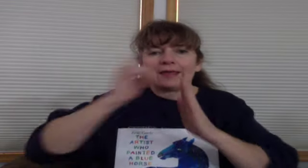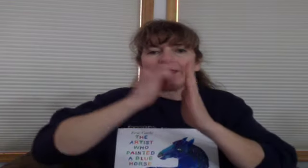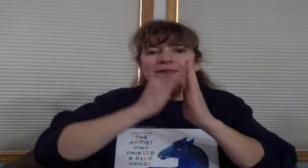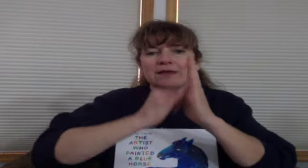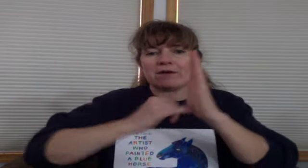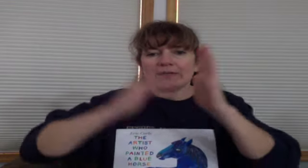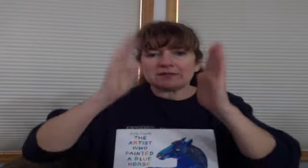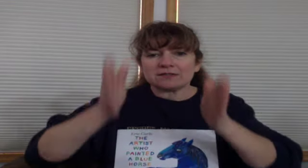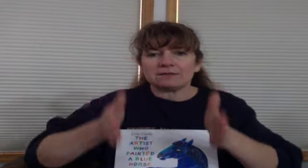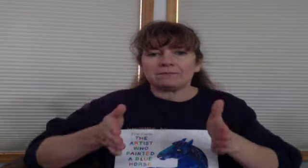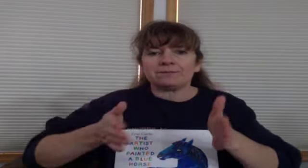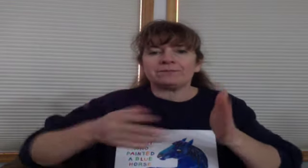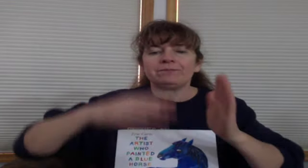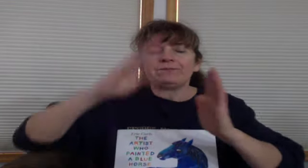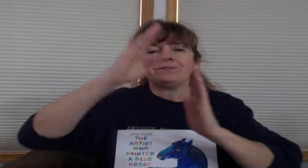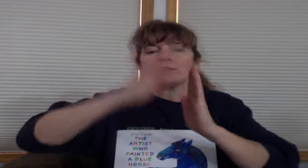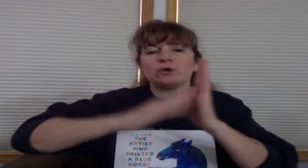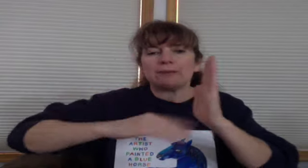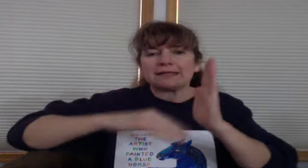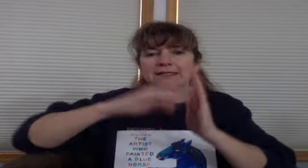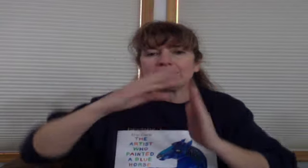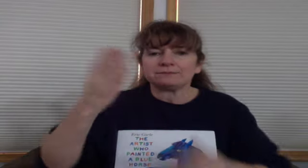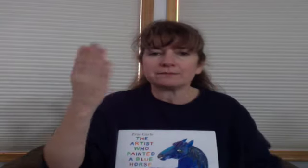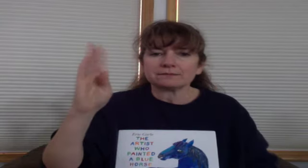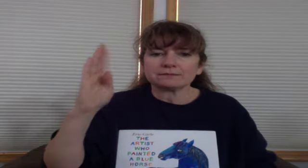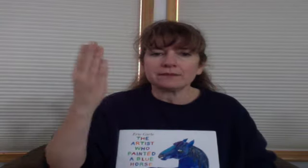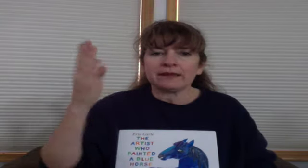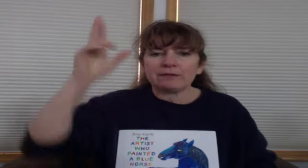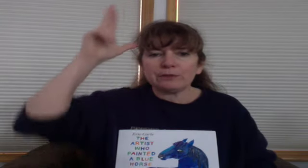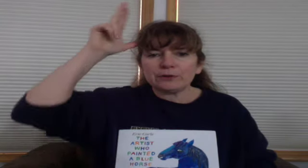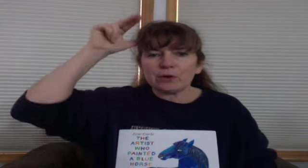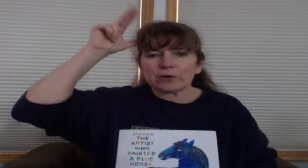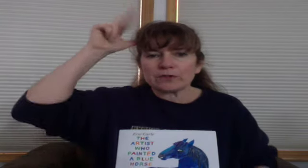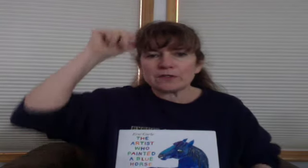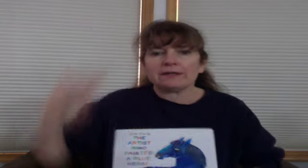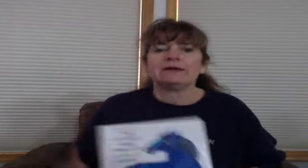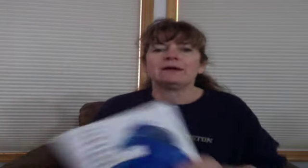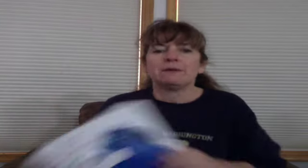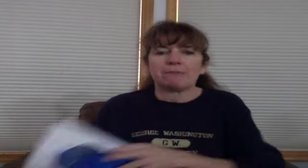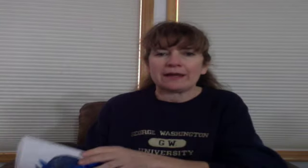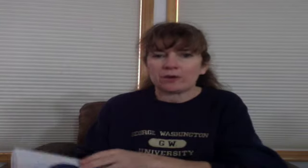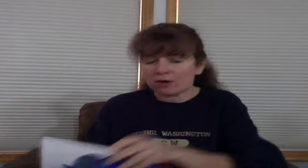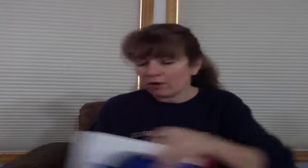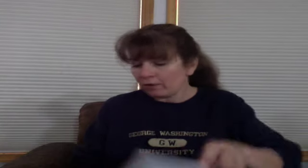The Artist Who Painted a Blue Horse. By Eric Carle.